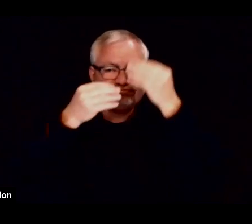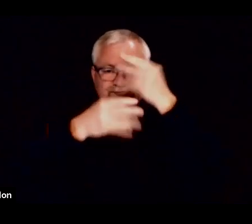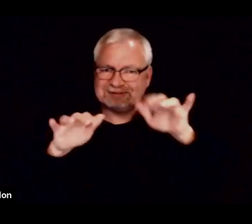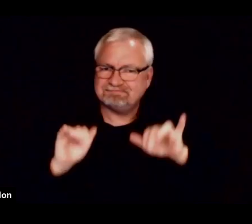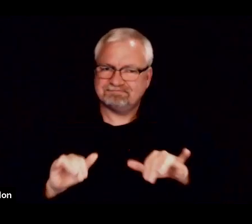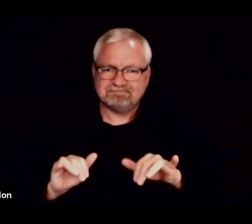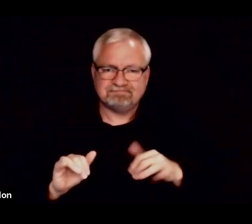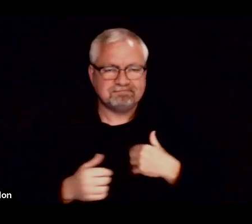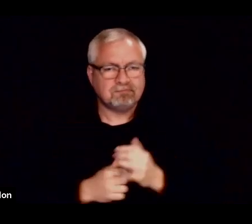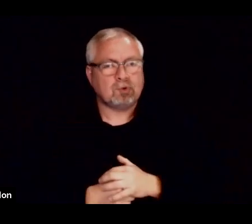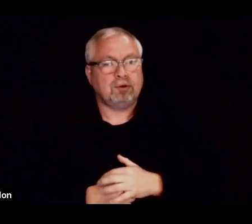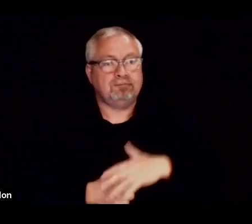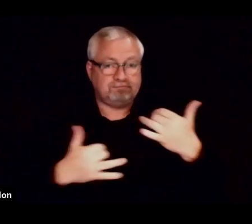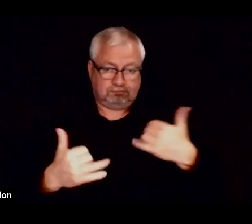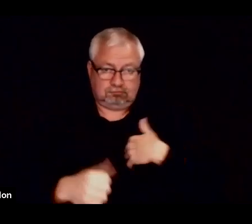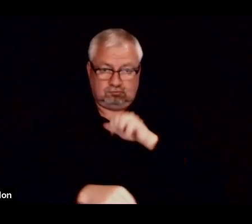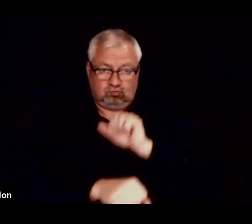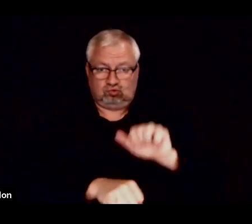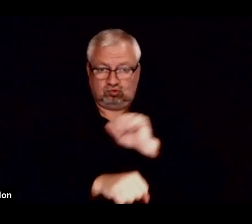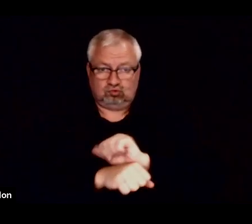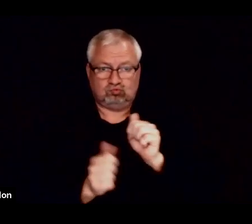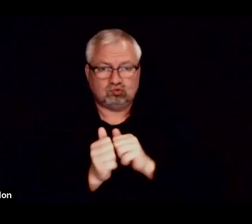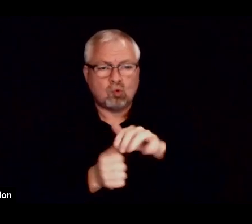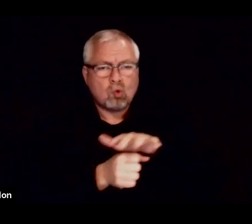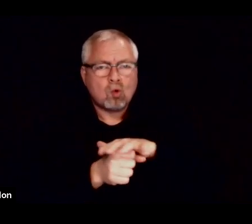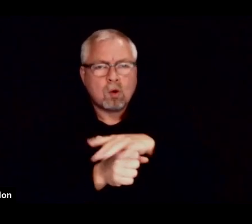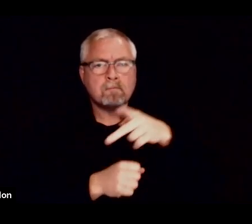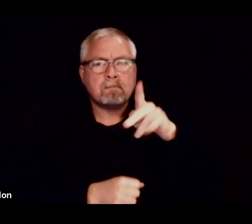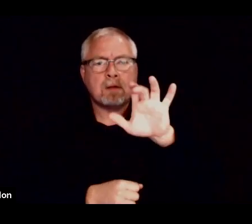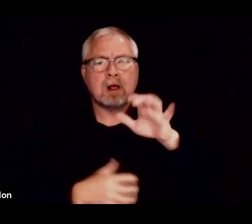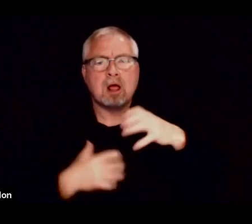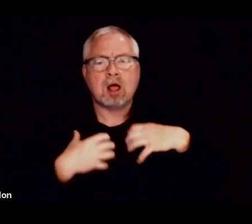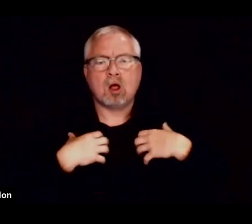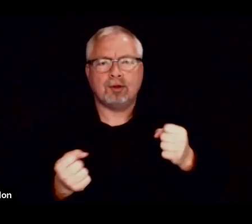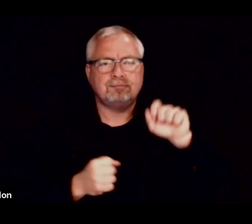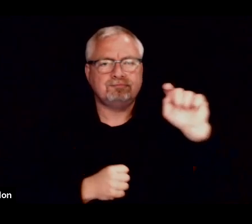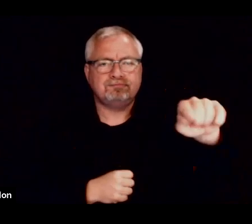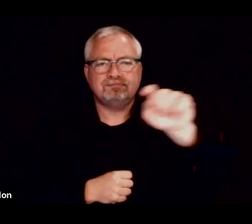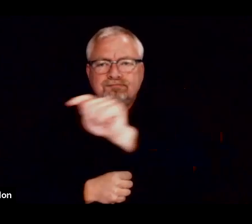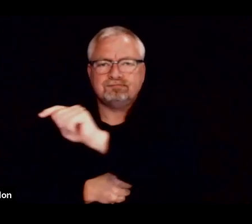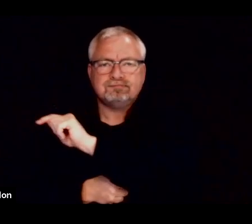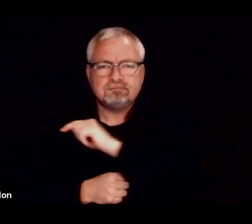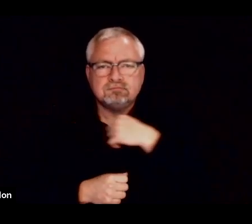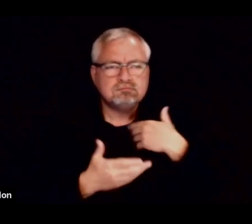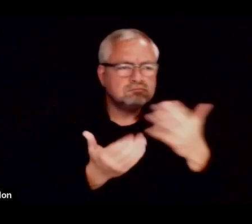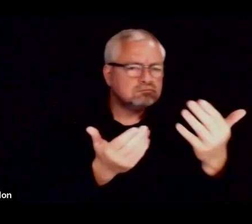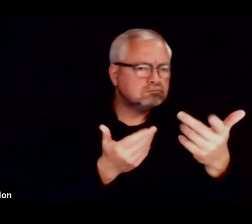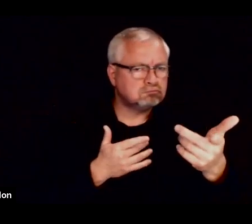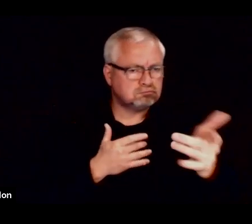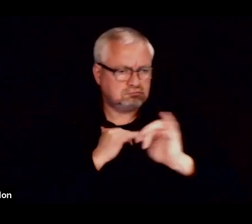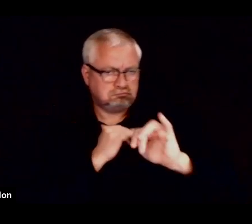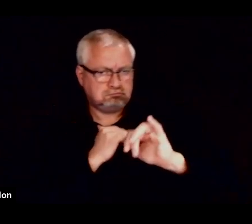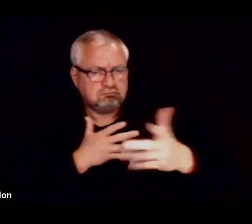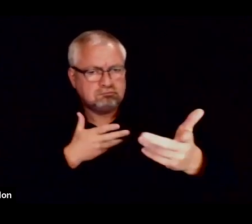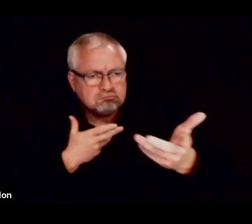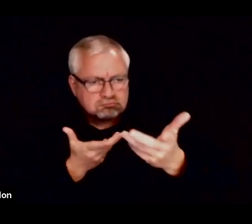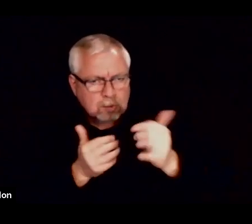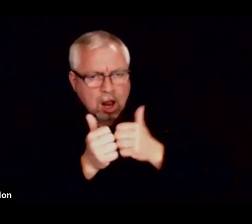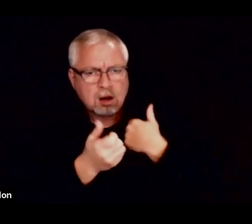more closely with our local public health colleagues to get them in a position to provide even